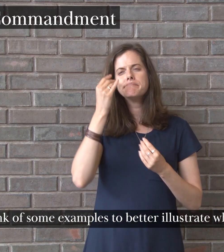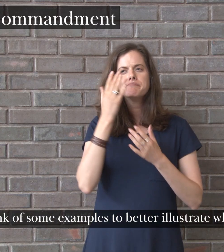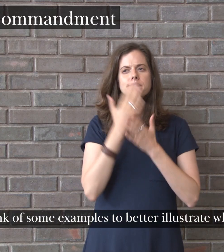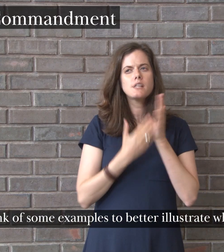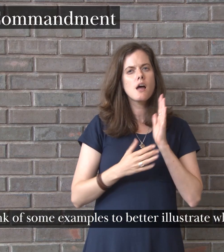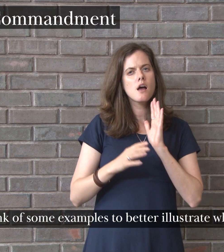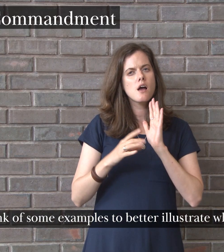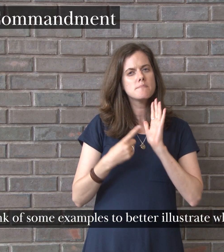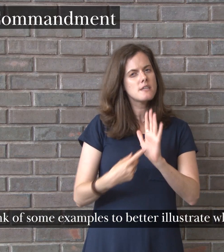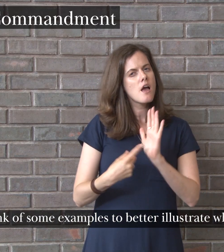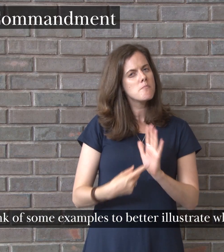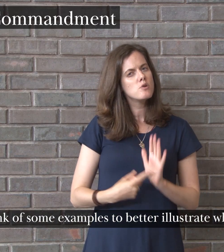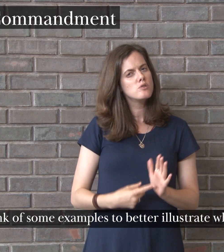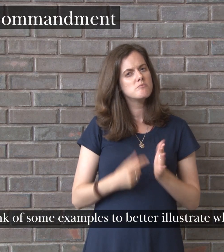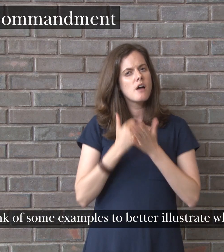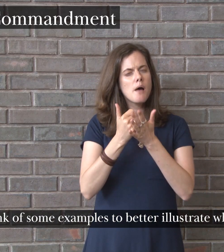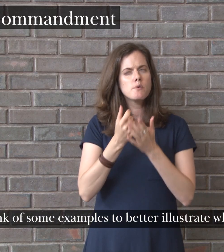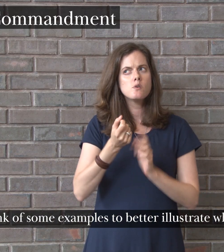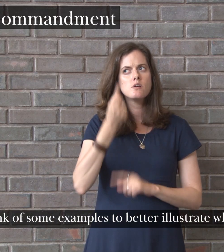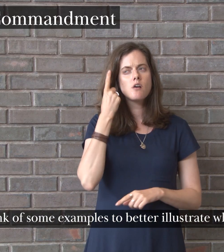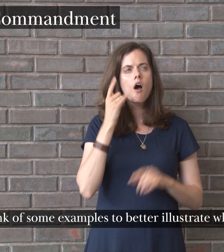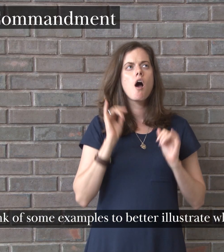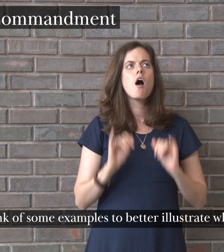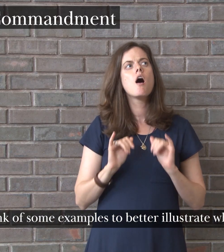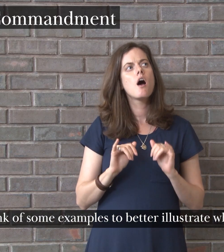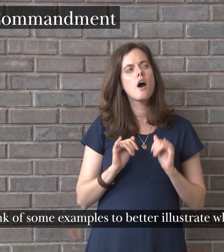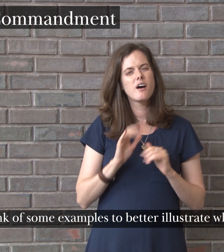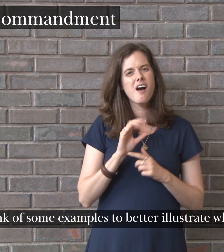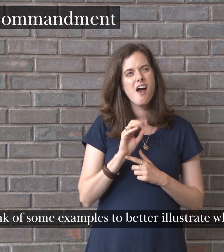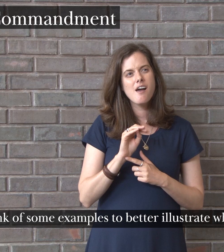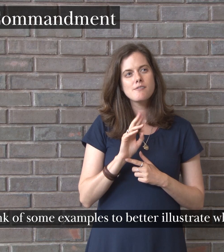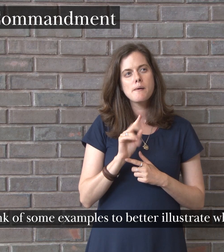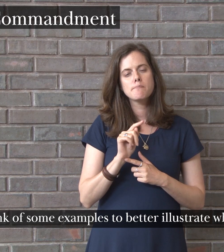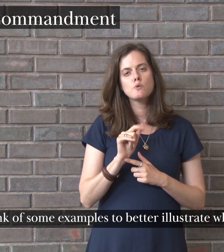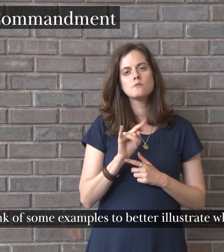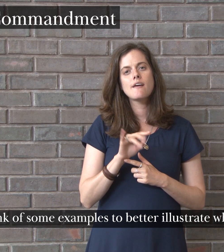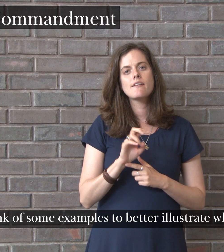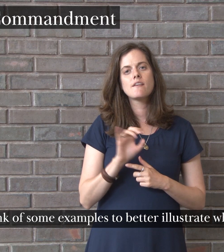Let's think of some examples to better illustrate what commutative justice is.